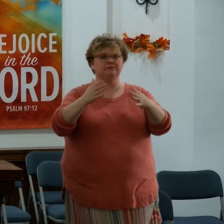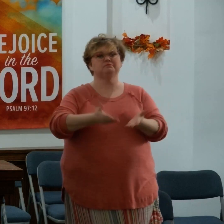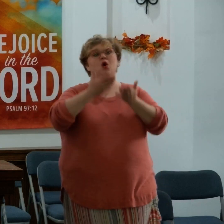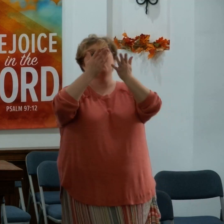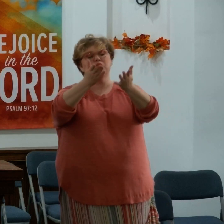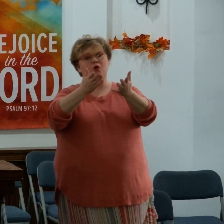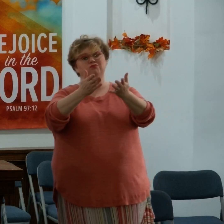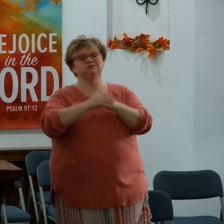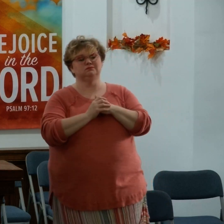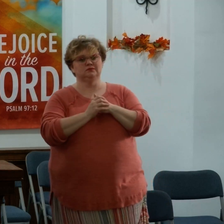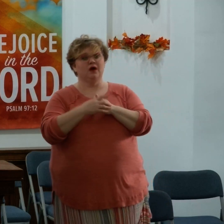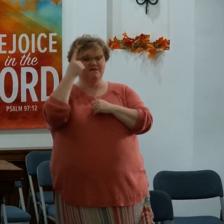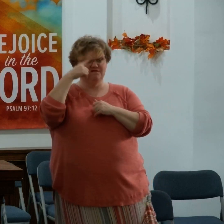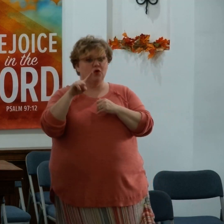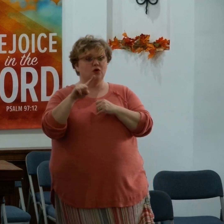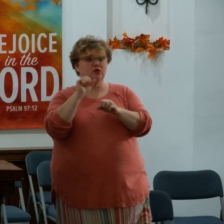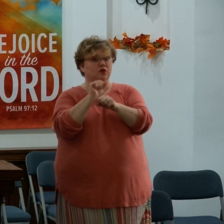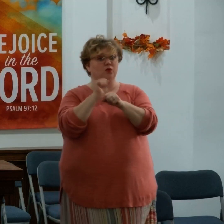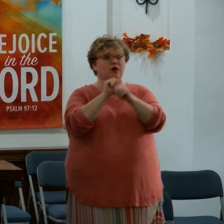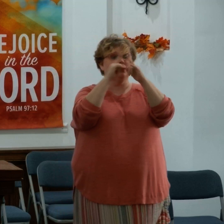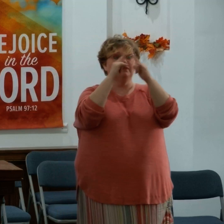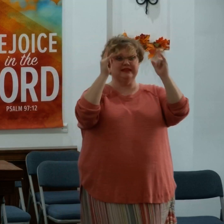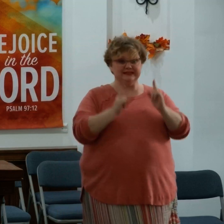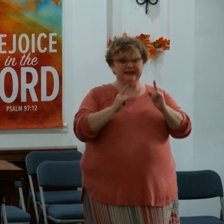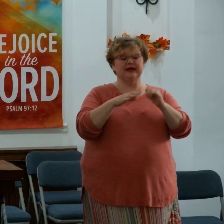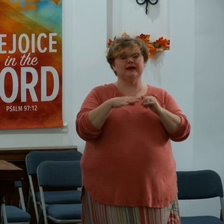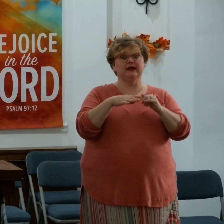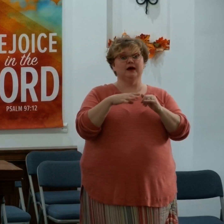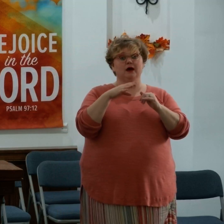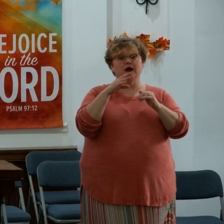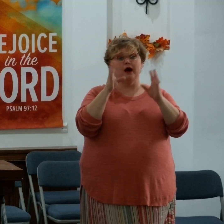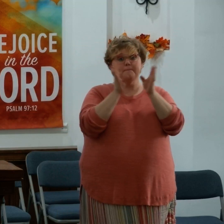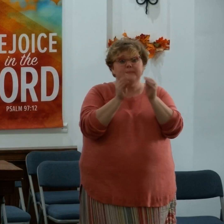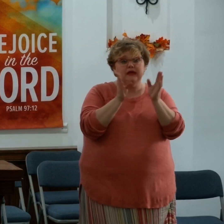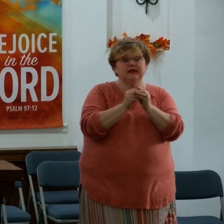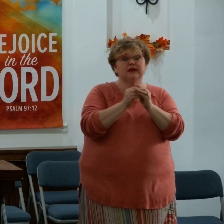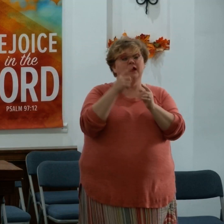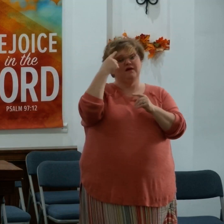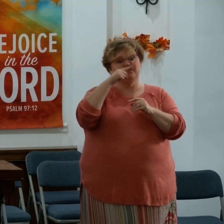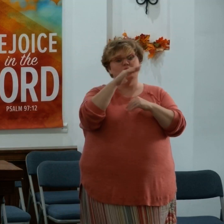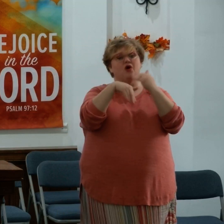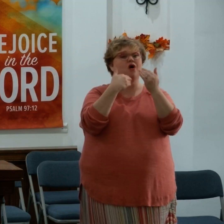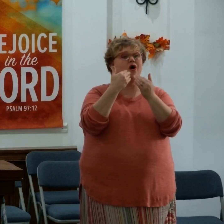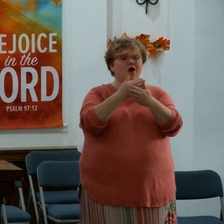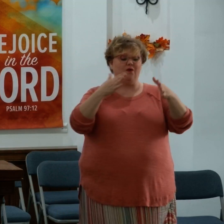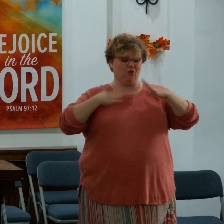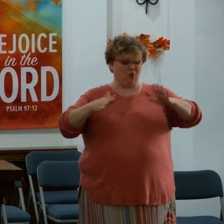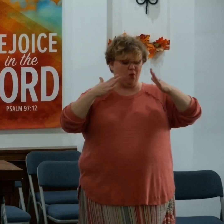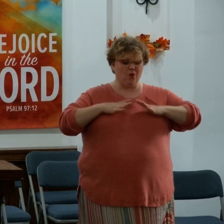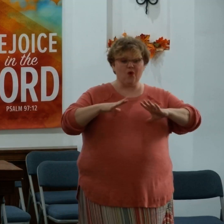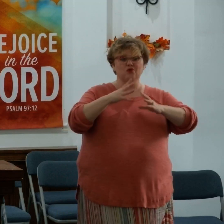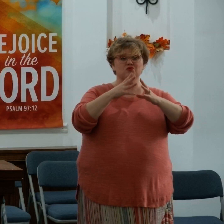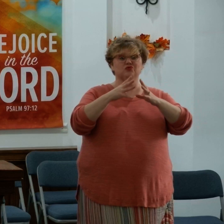Lord for the work on the tent of meeting, for all its service, and for the sacred garments. Verse 22, all who